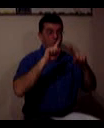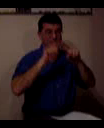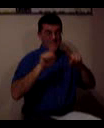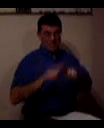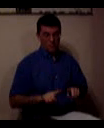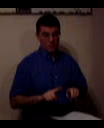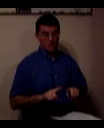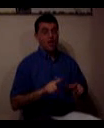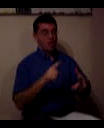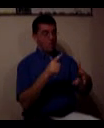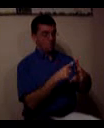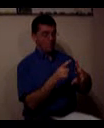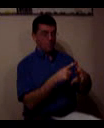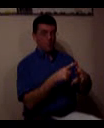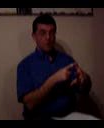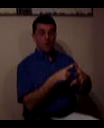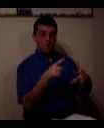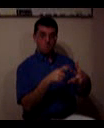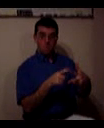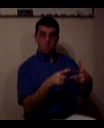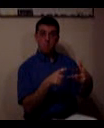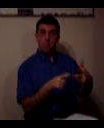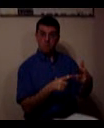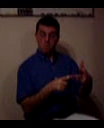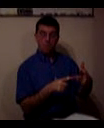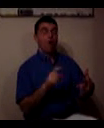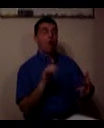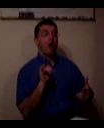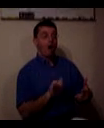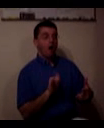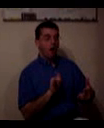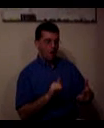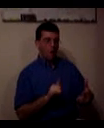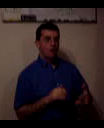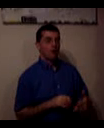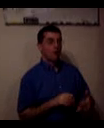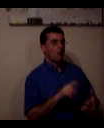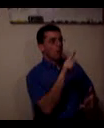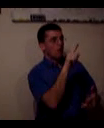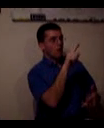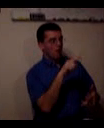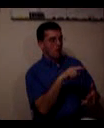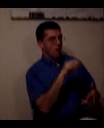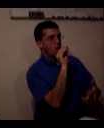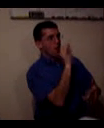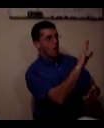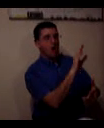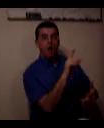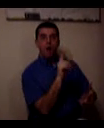when we were doing different things. As we're here, and we're just breathing in, our